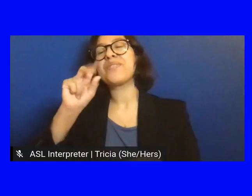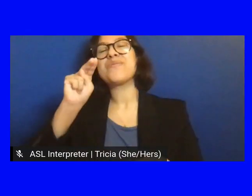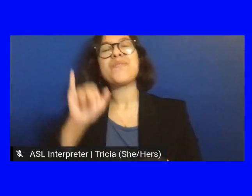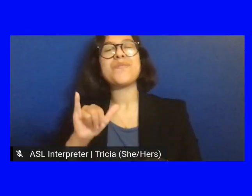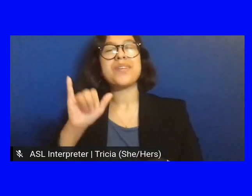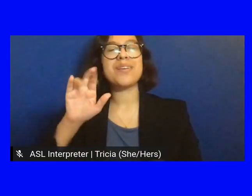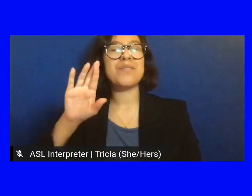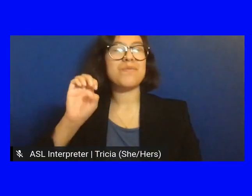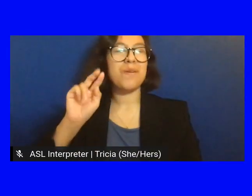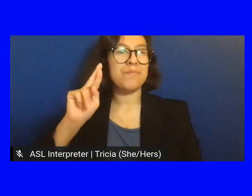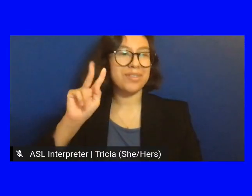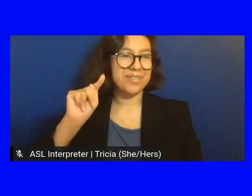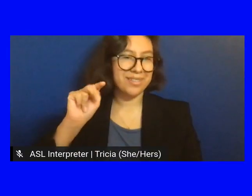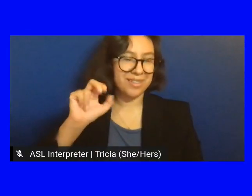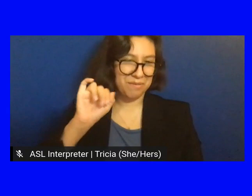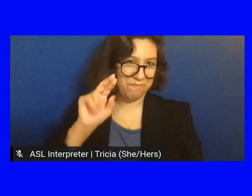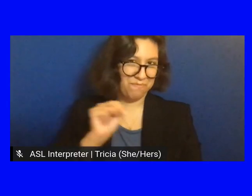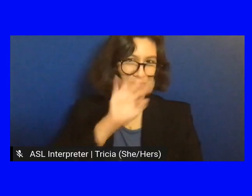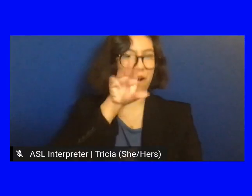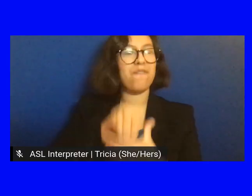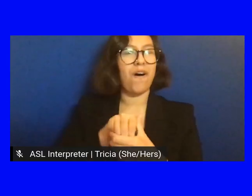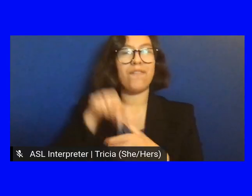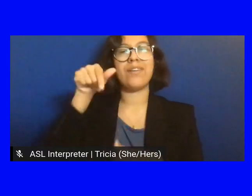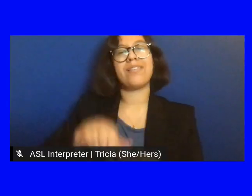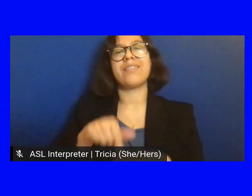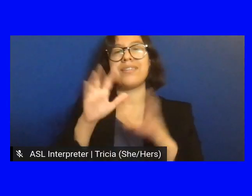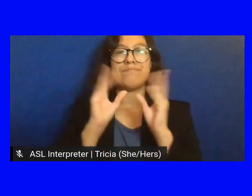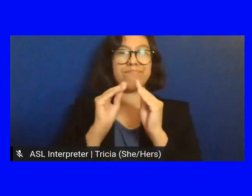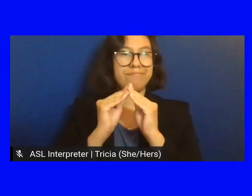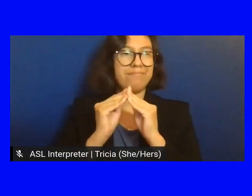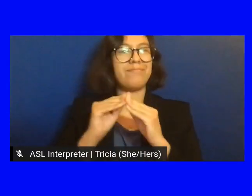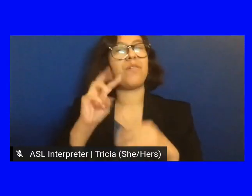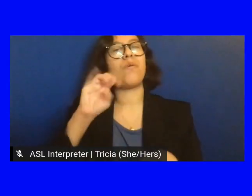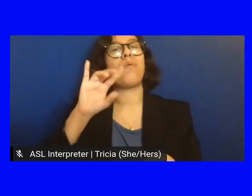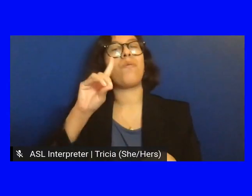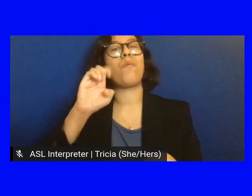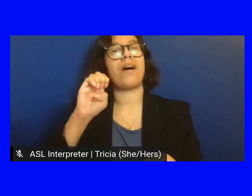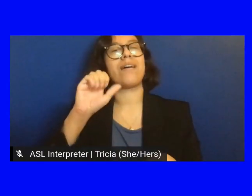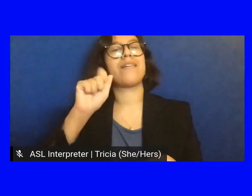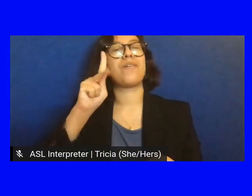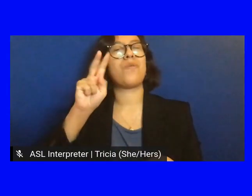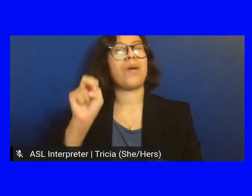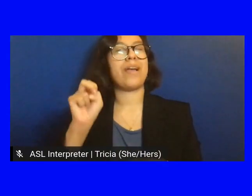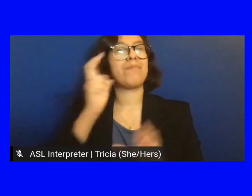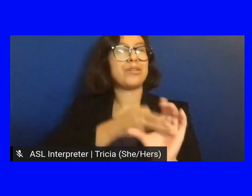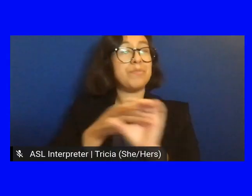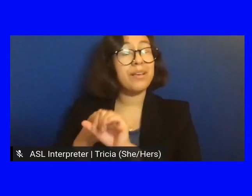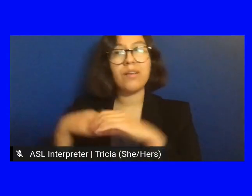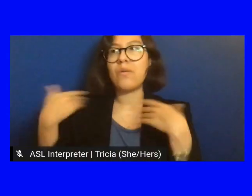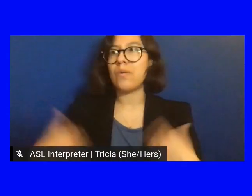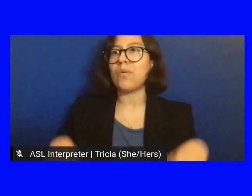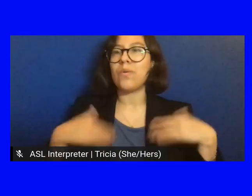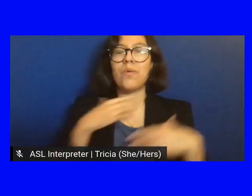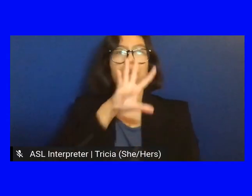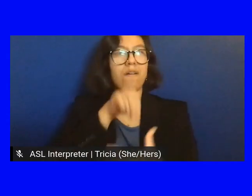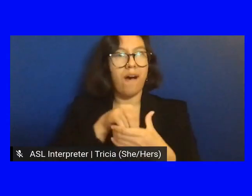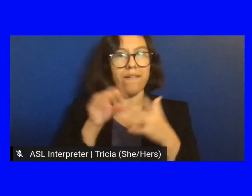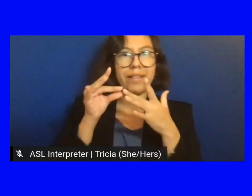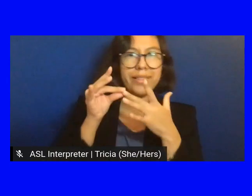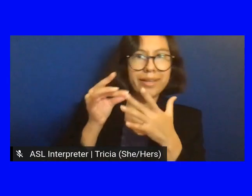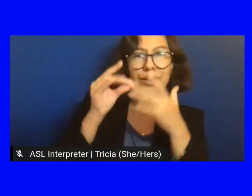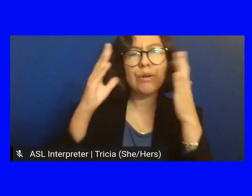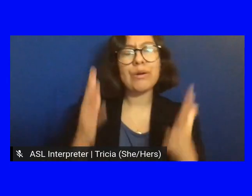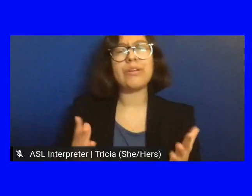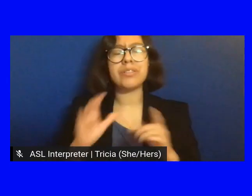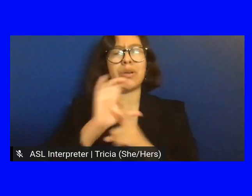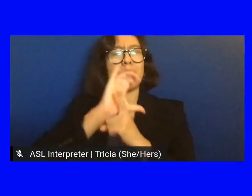Wide Awakes participant. Artists have such an incredible ability to move us forward and be leaders in social and cultural change.